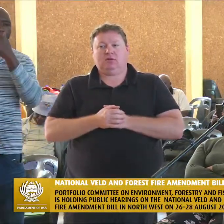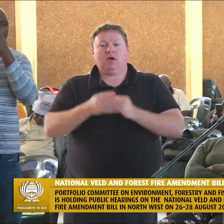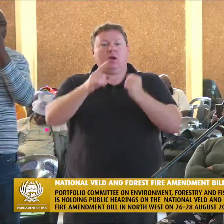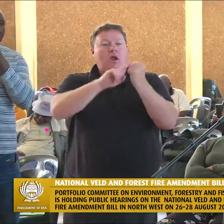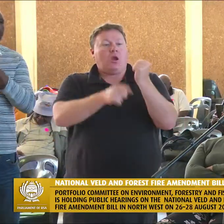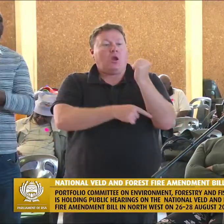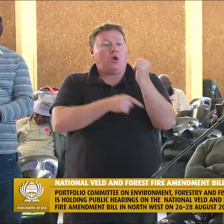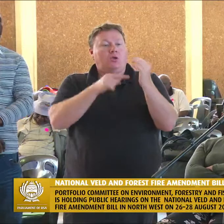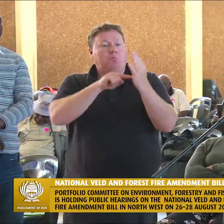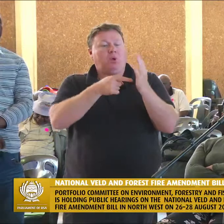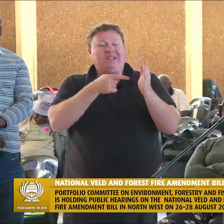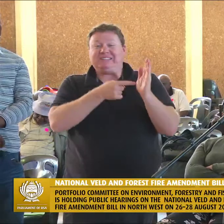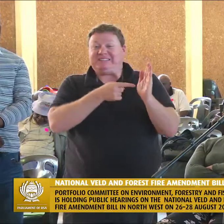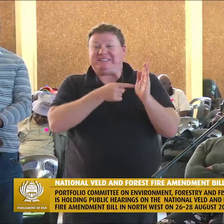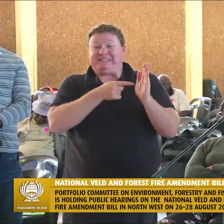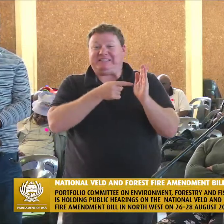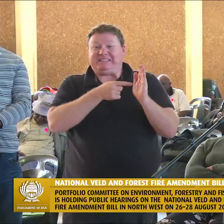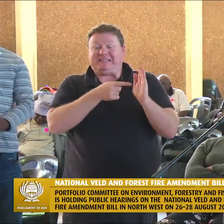planning ahead